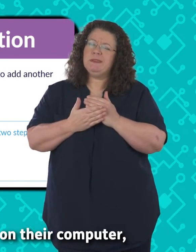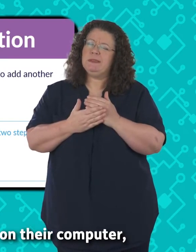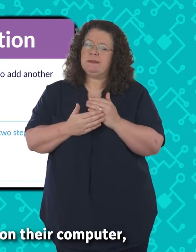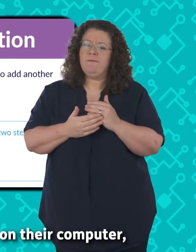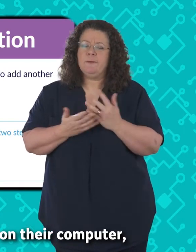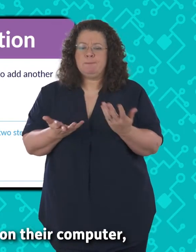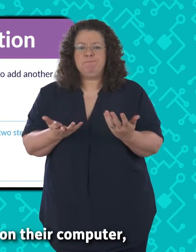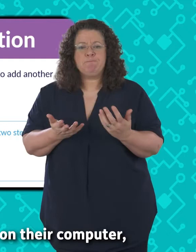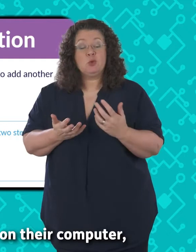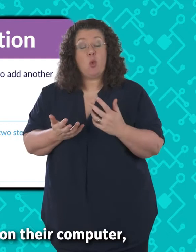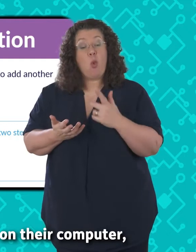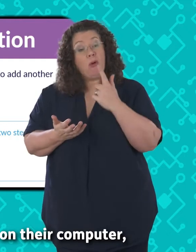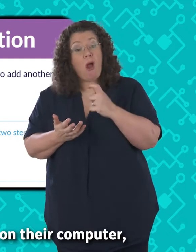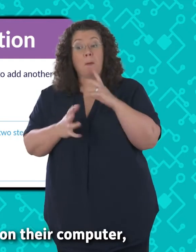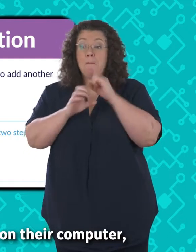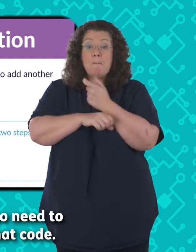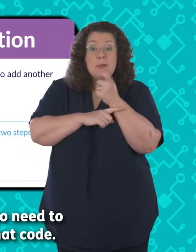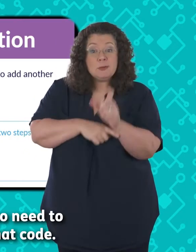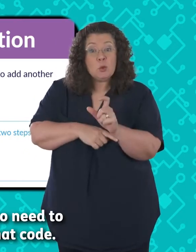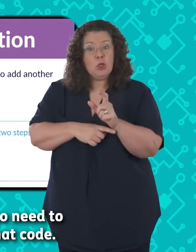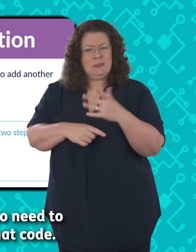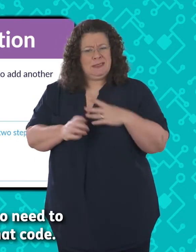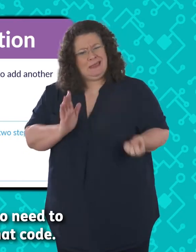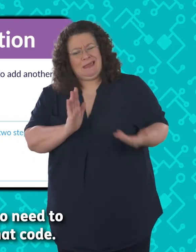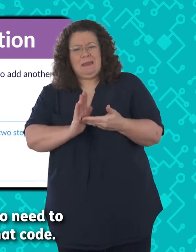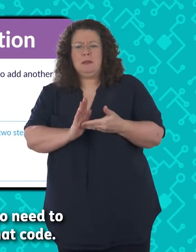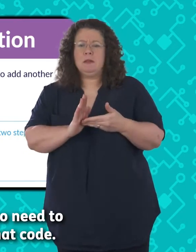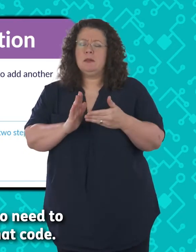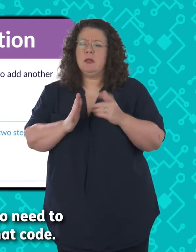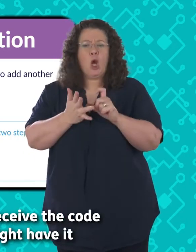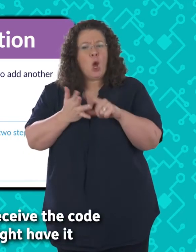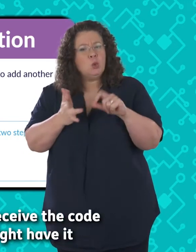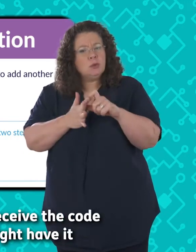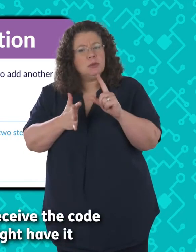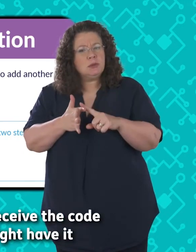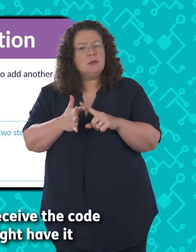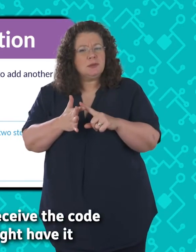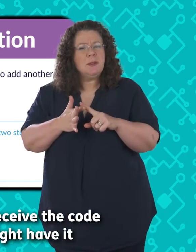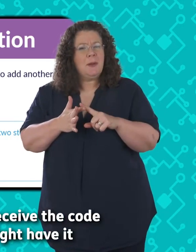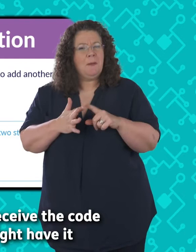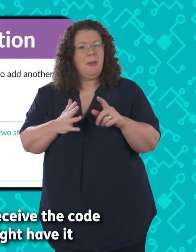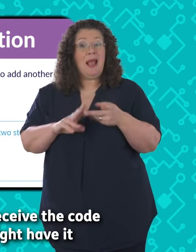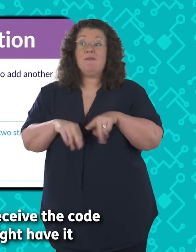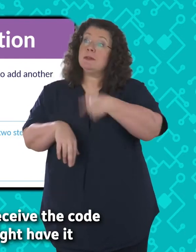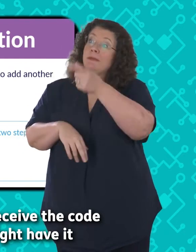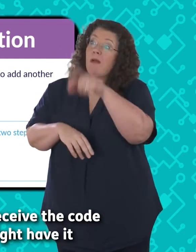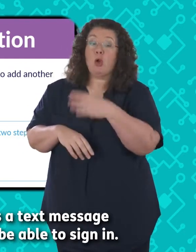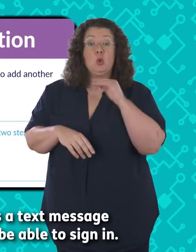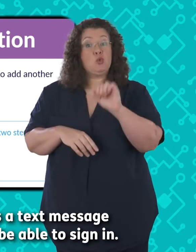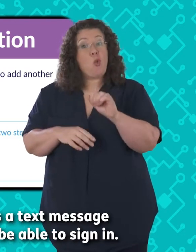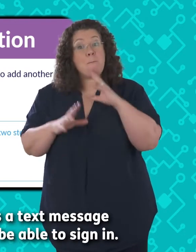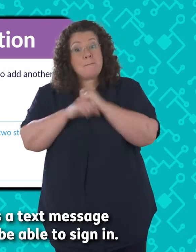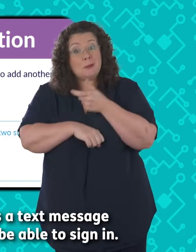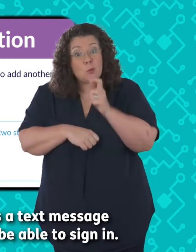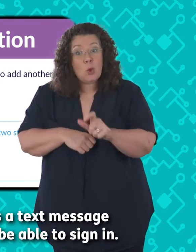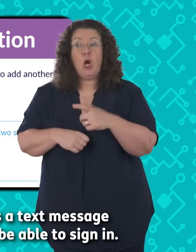your password on their computer, they would also need to then enter that code, but they wouldn't receive the code because you might have it sent